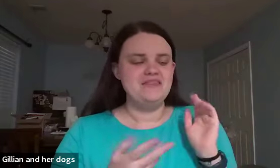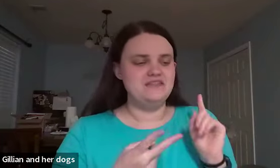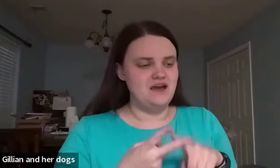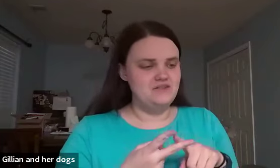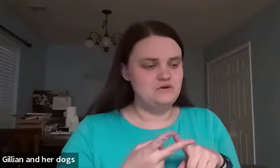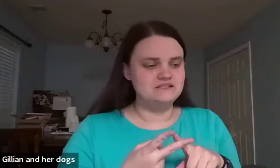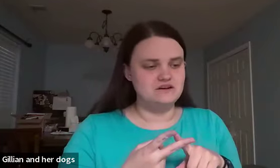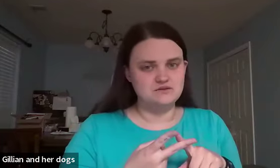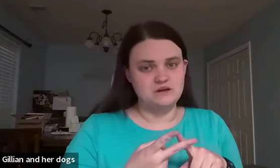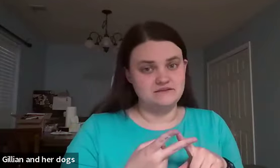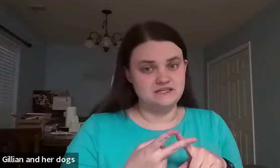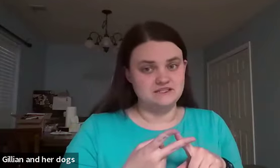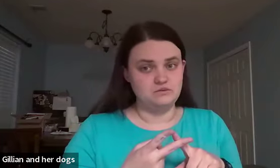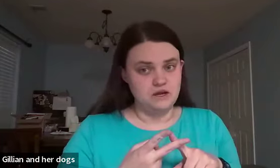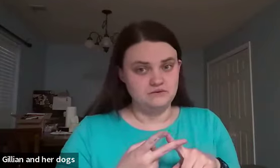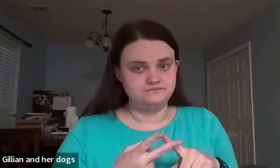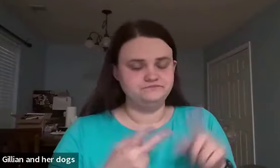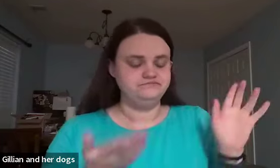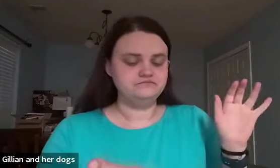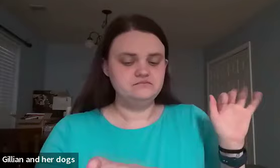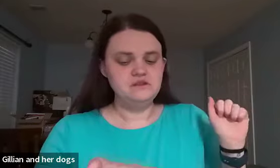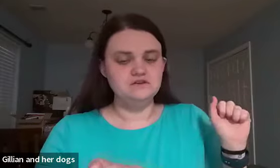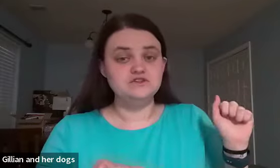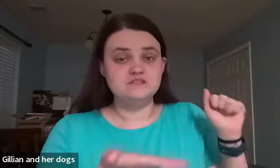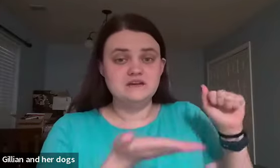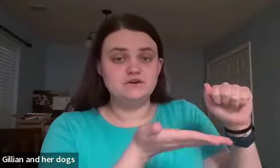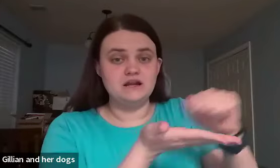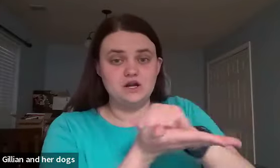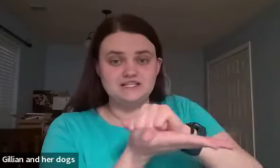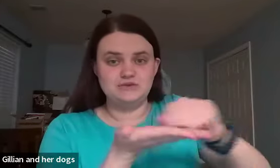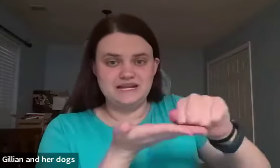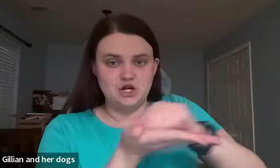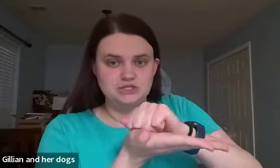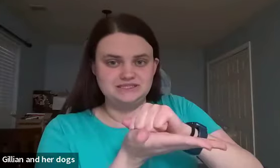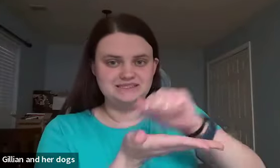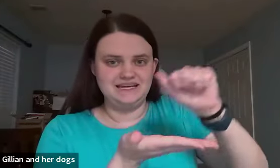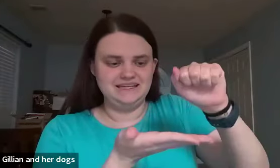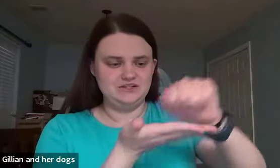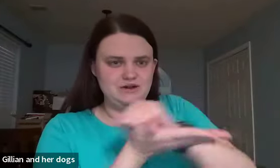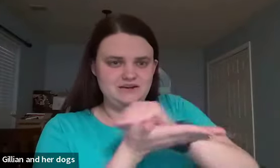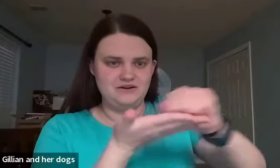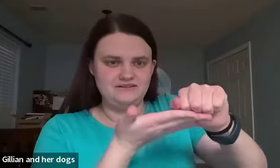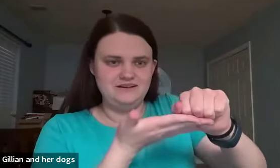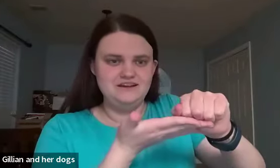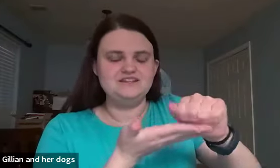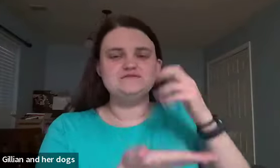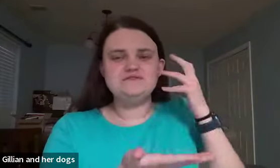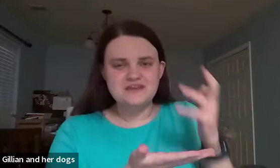And then the other one is also one I've seen as well. So the sign for credit card is credit card, like credit card. So if you